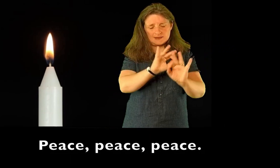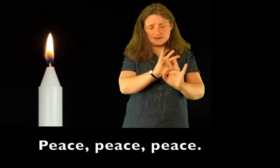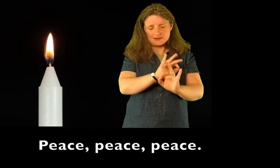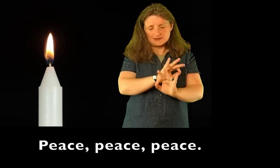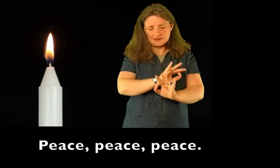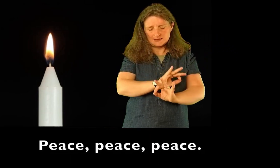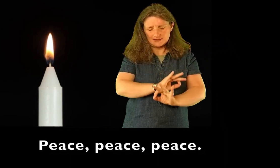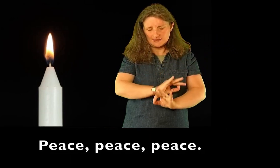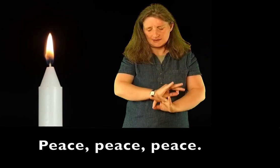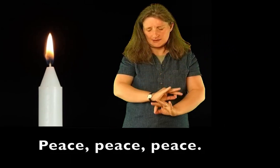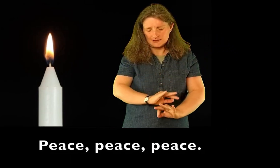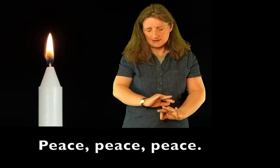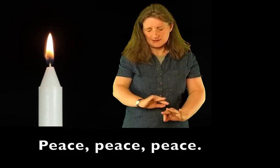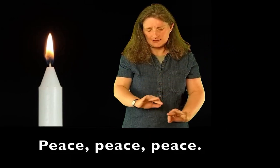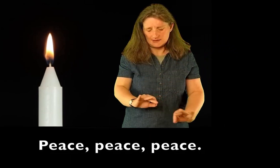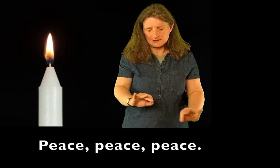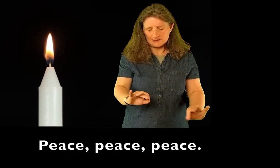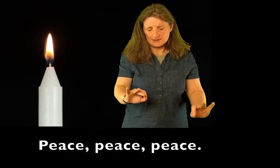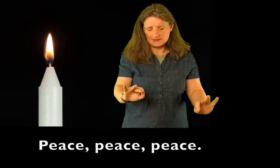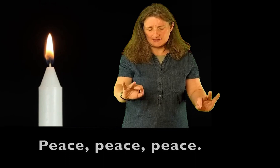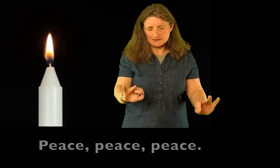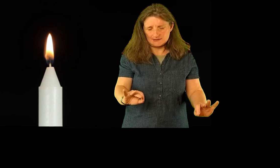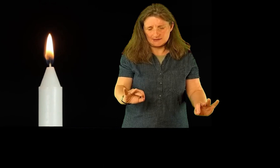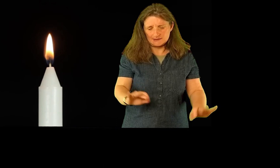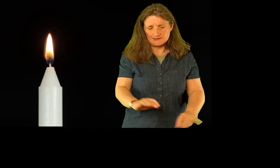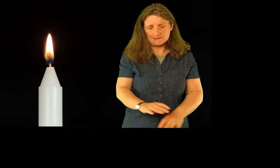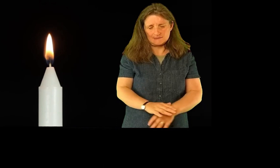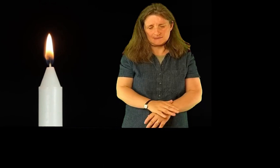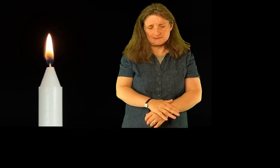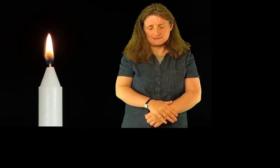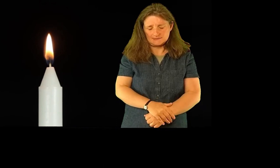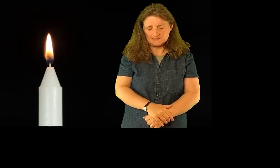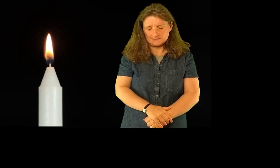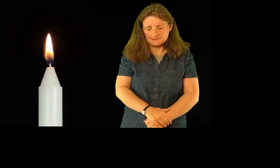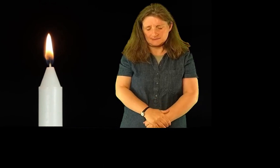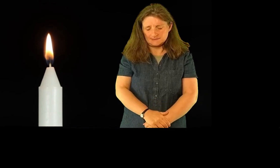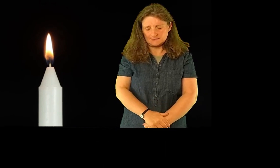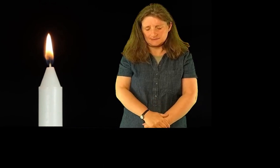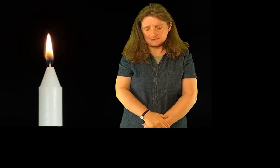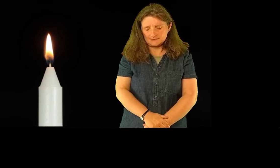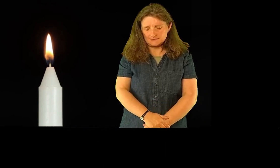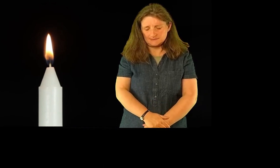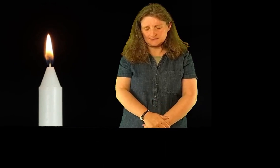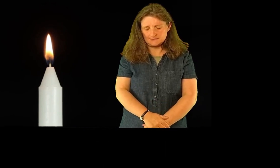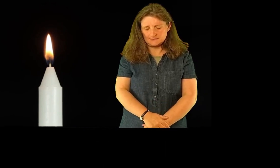Peace, peace.